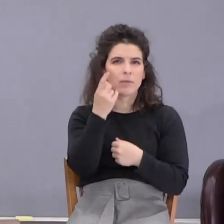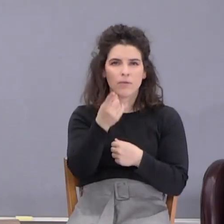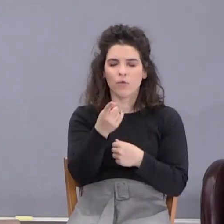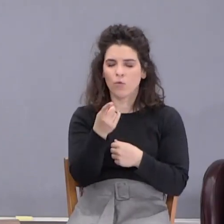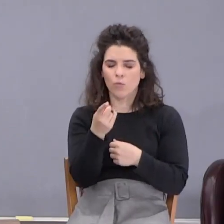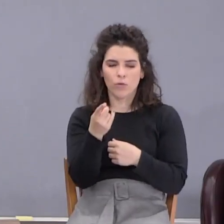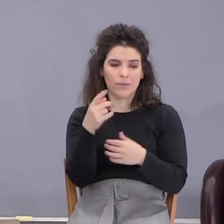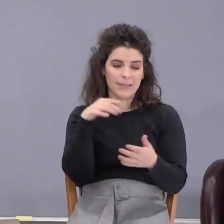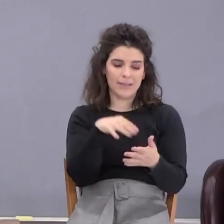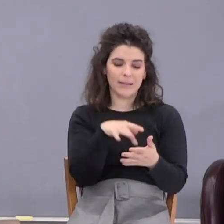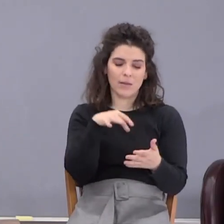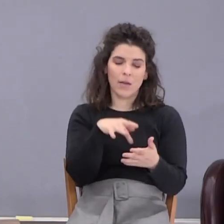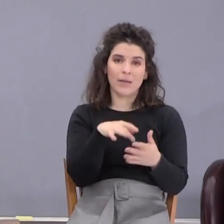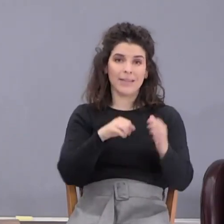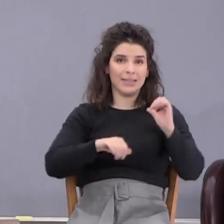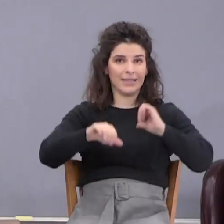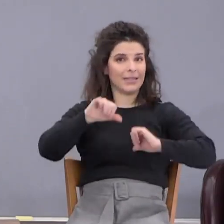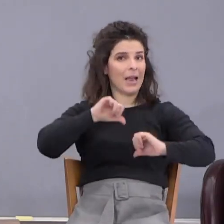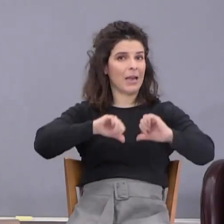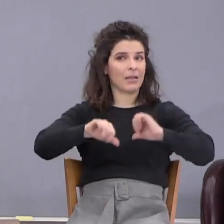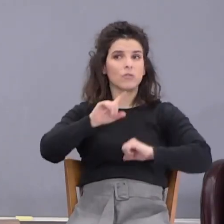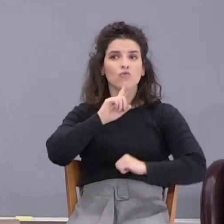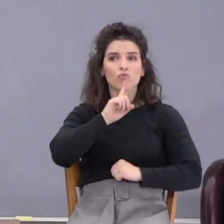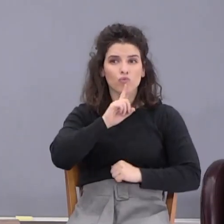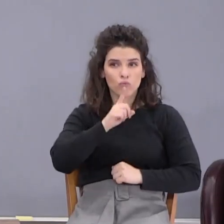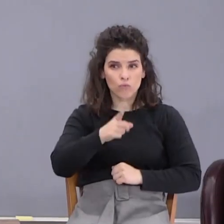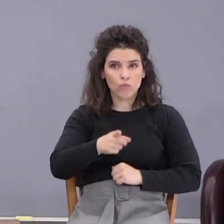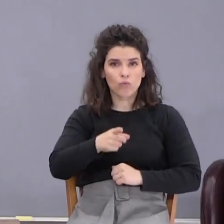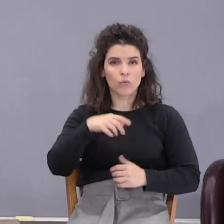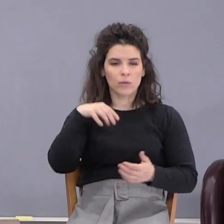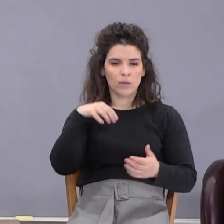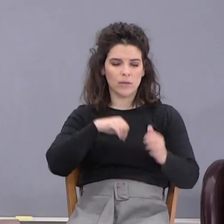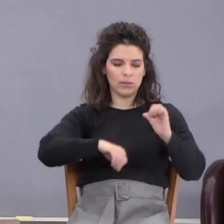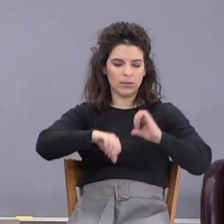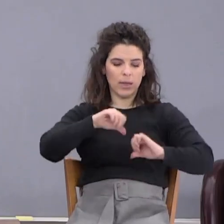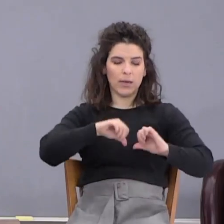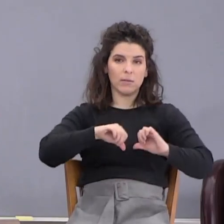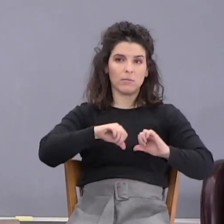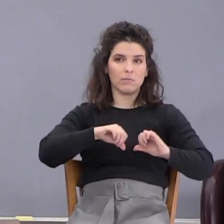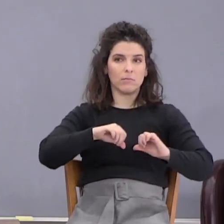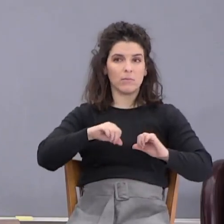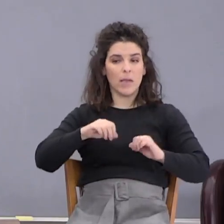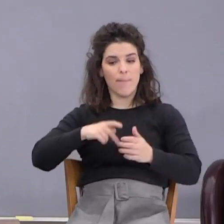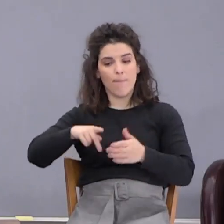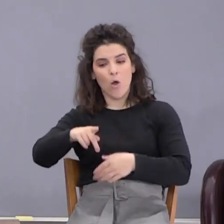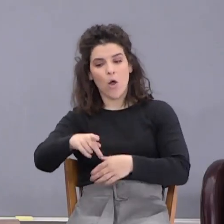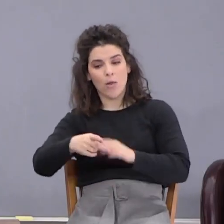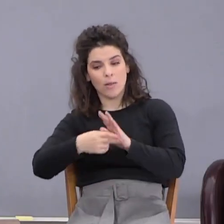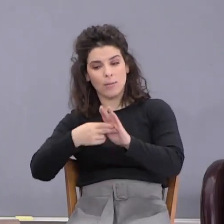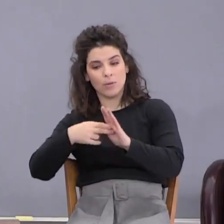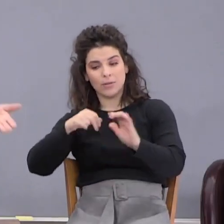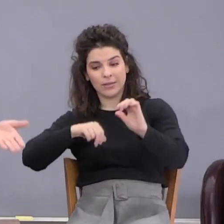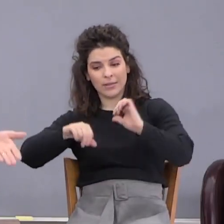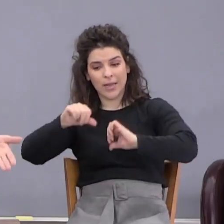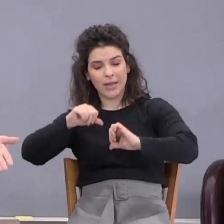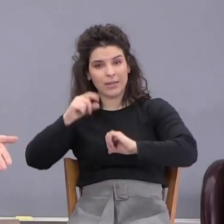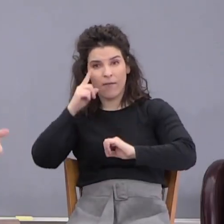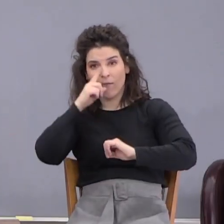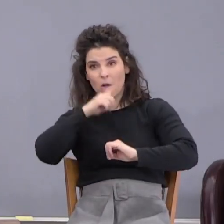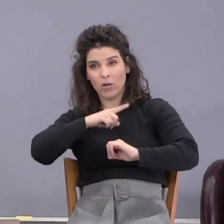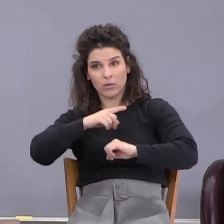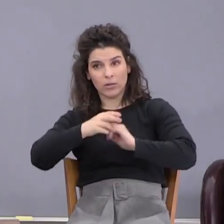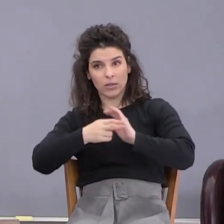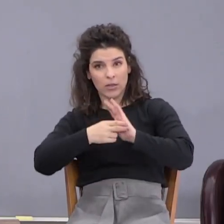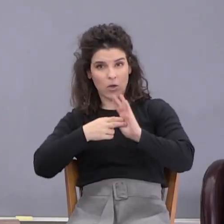to study science truly, Paul talks about science falsely so-called. Daniel was a scientist,